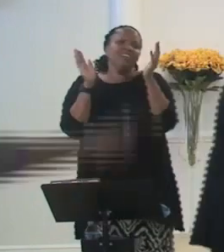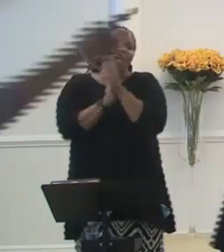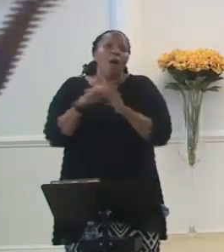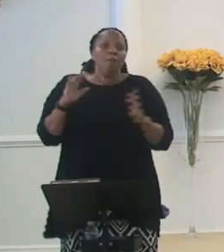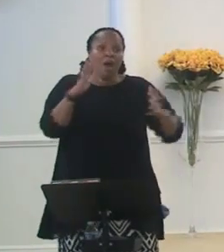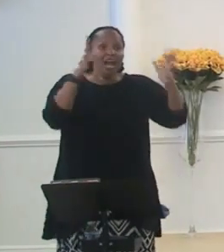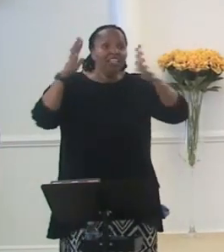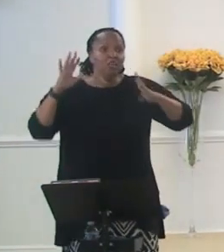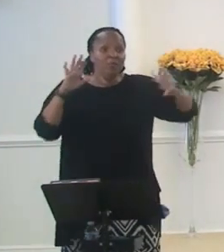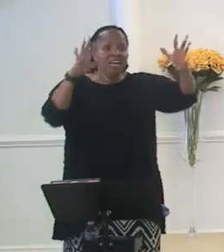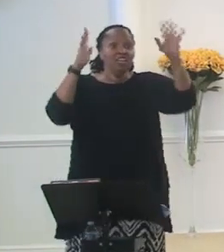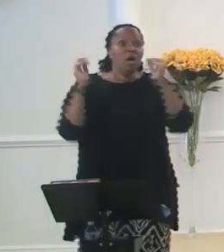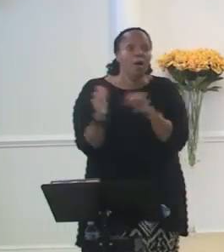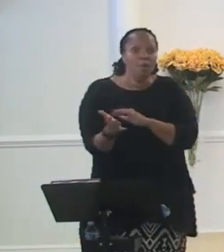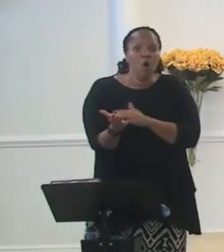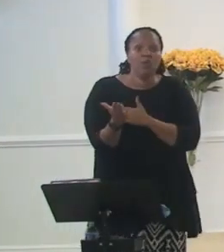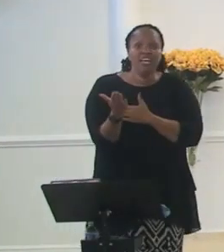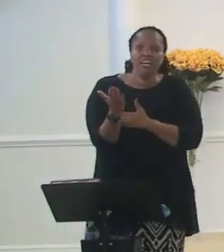Praise him in the morning.